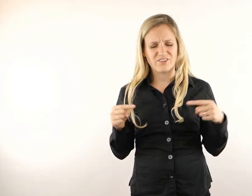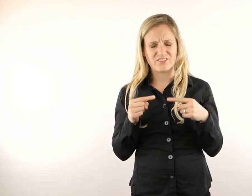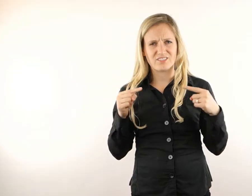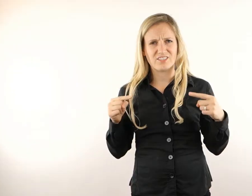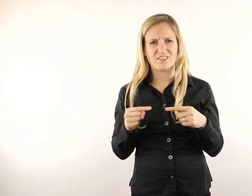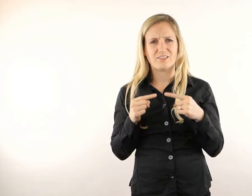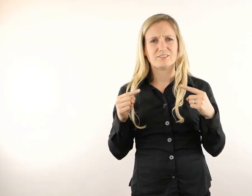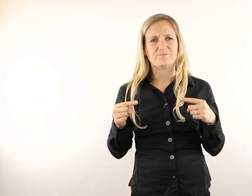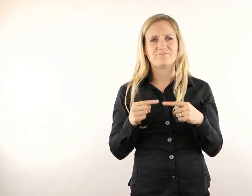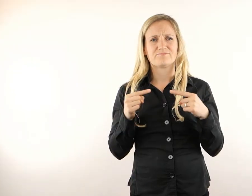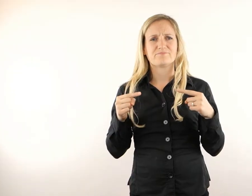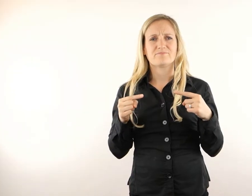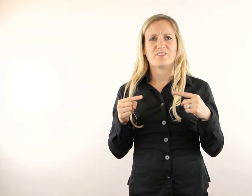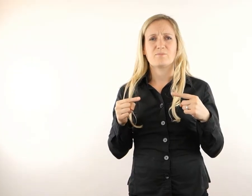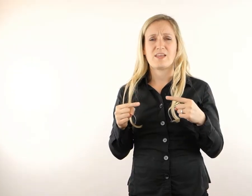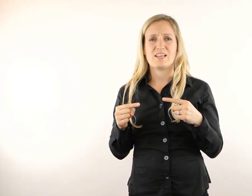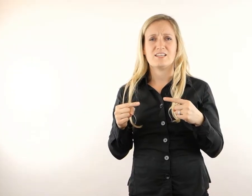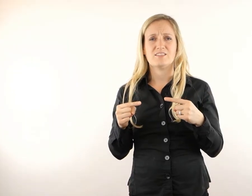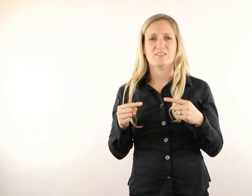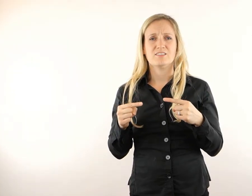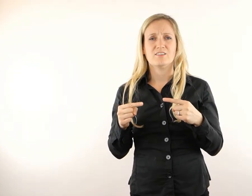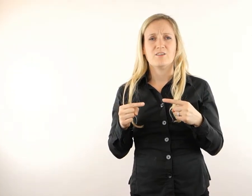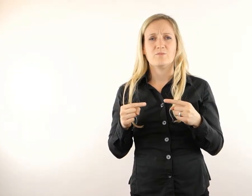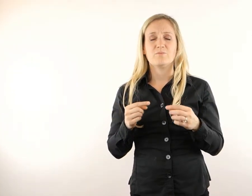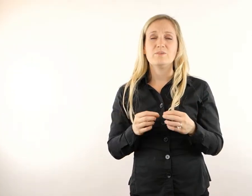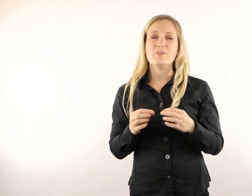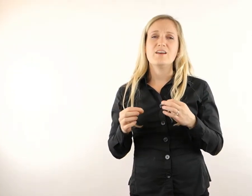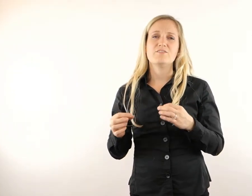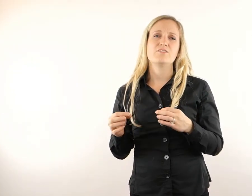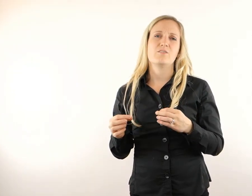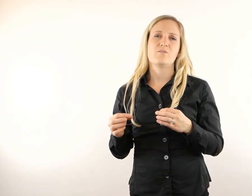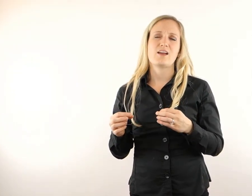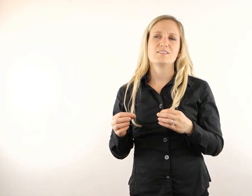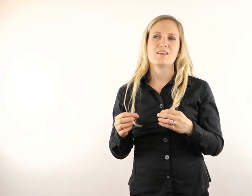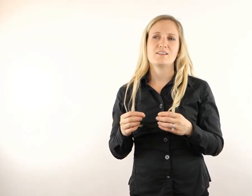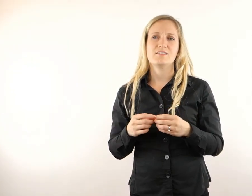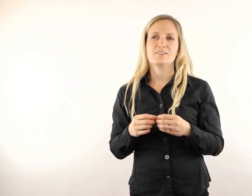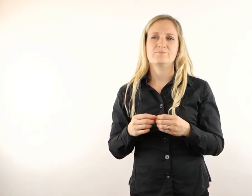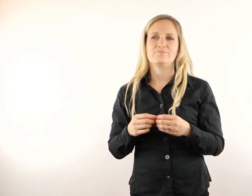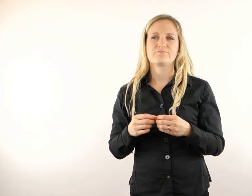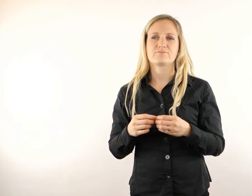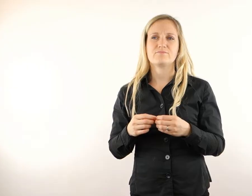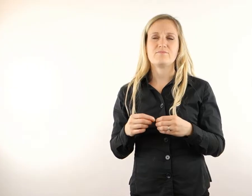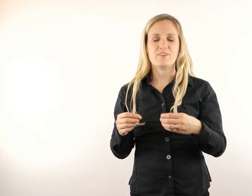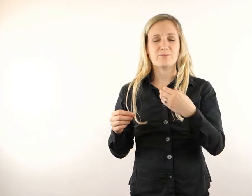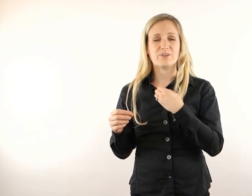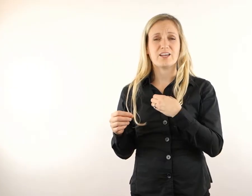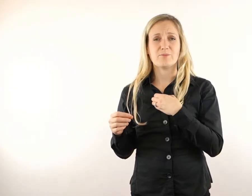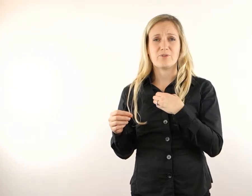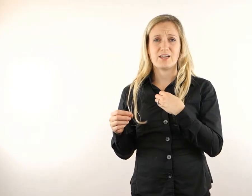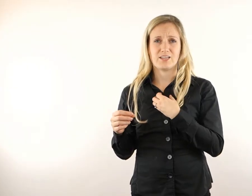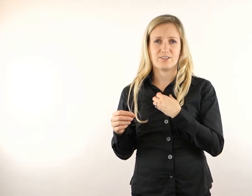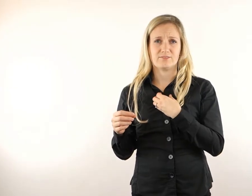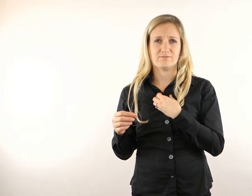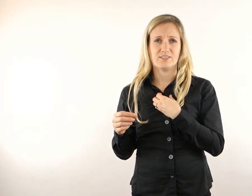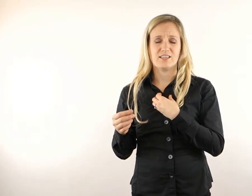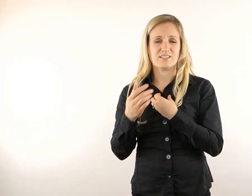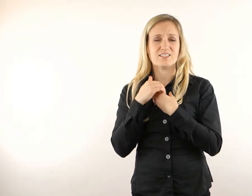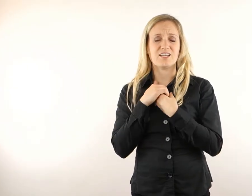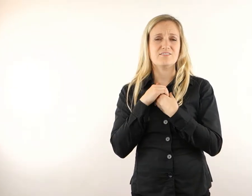hurt, the pain we would ever know. I sign, I put a cup right here. This is kind of like